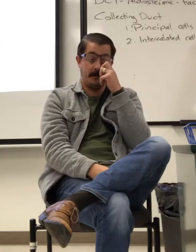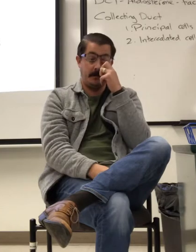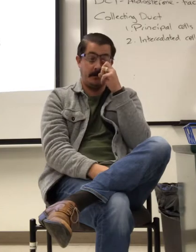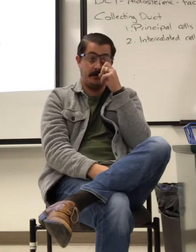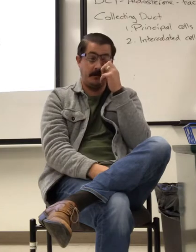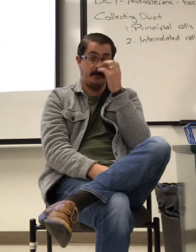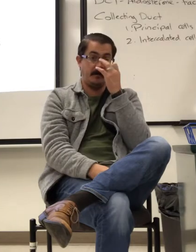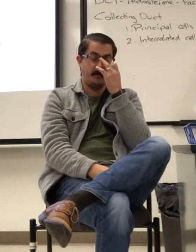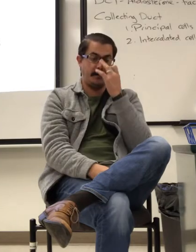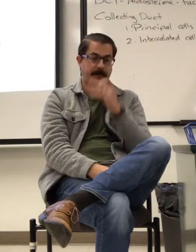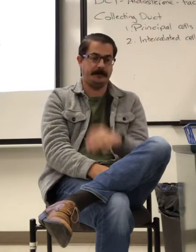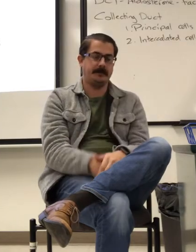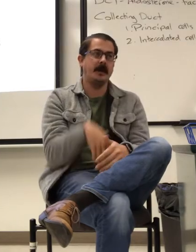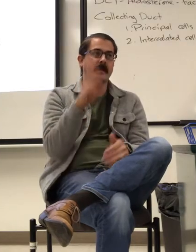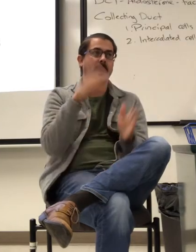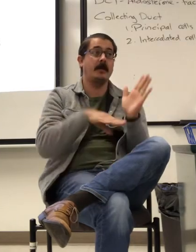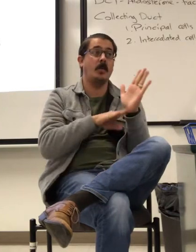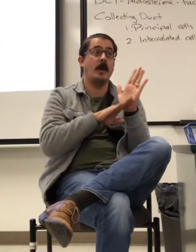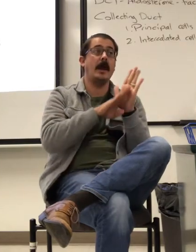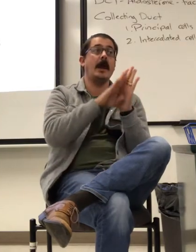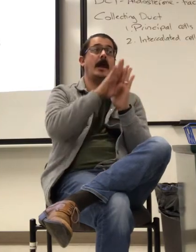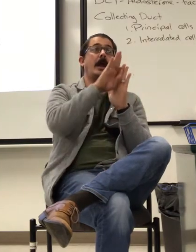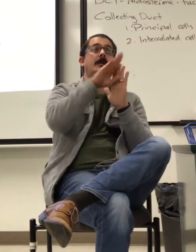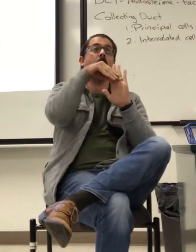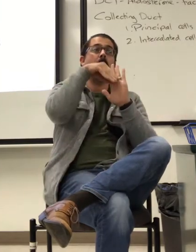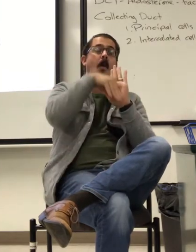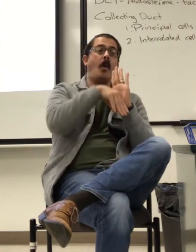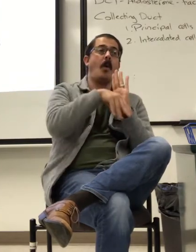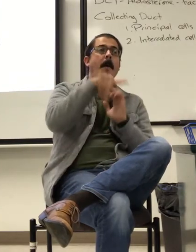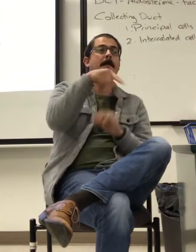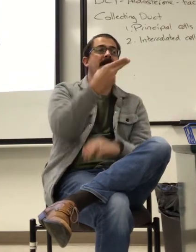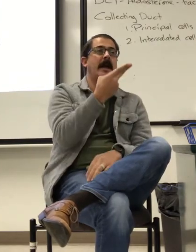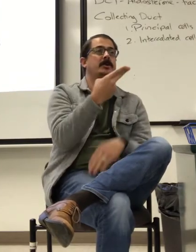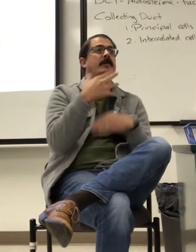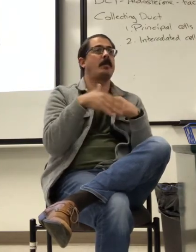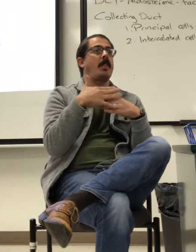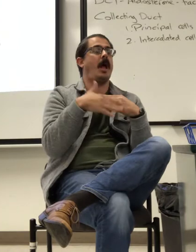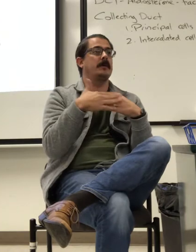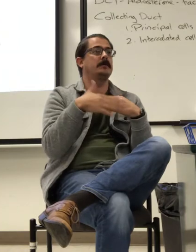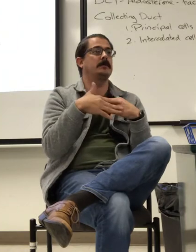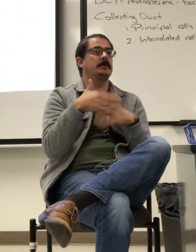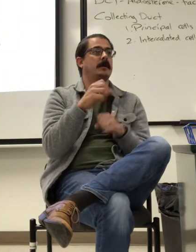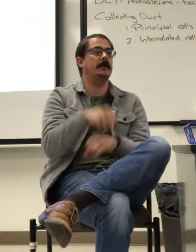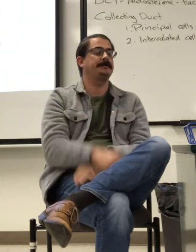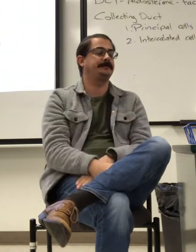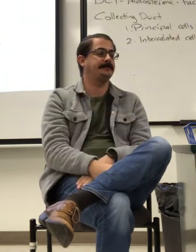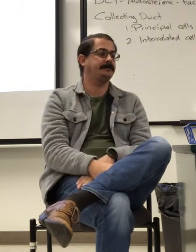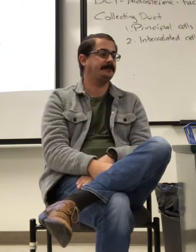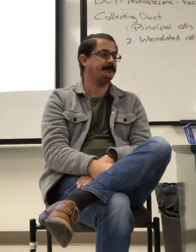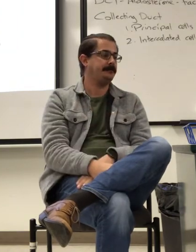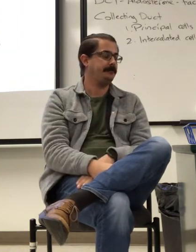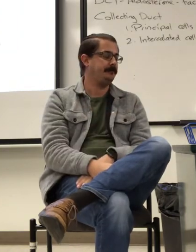they can raise or lower pH of the blood for